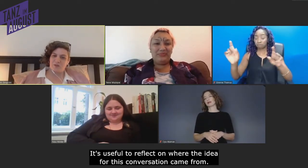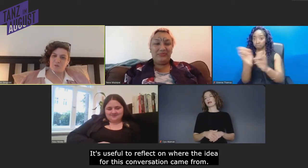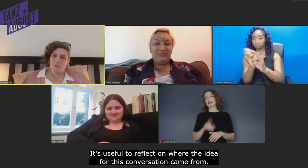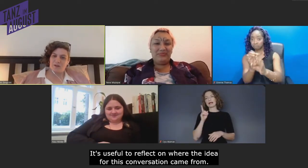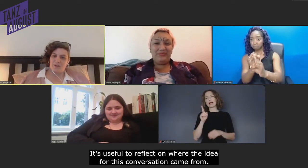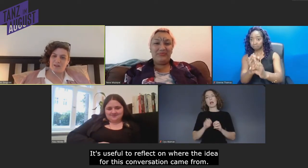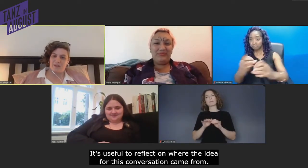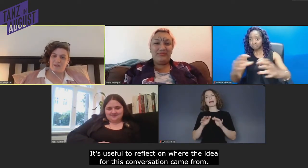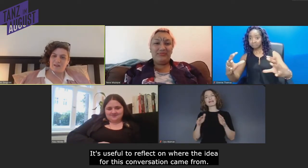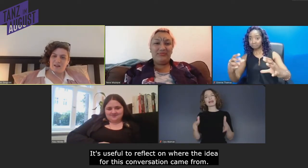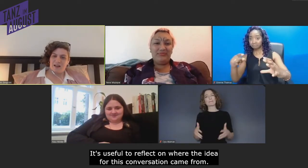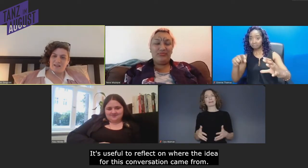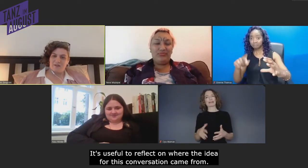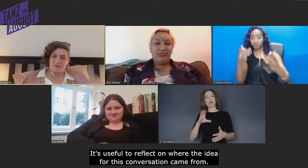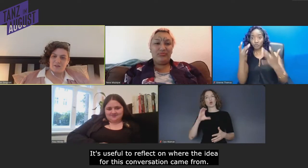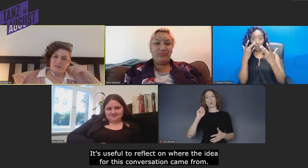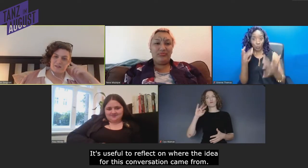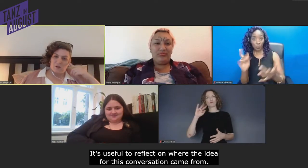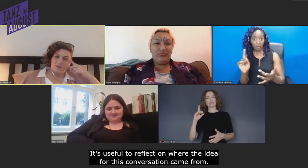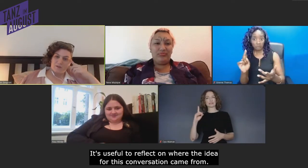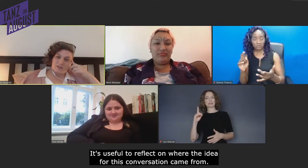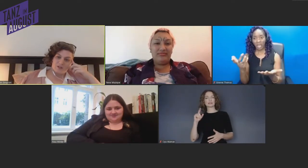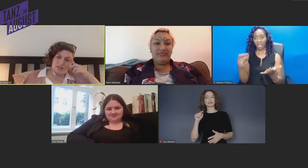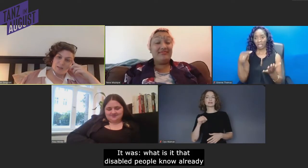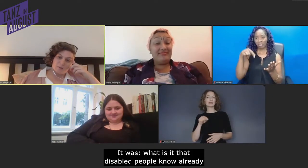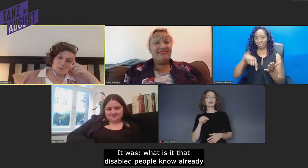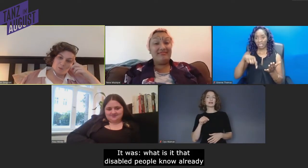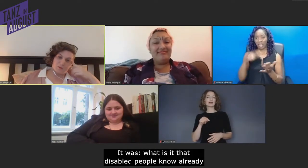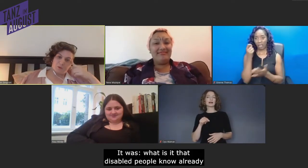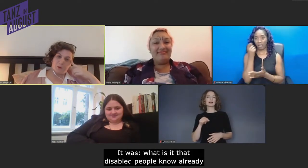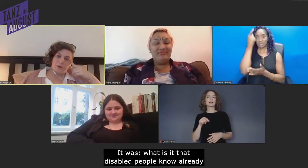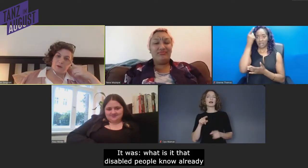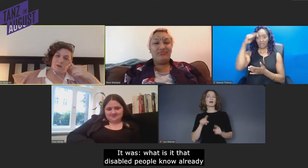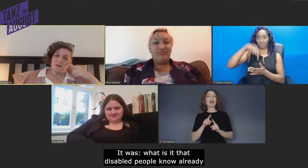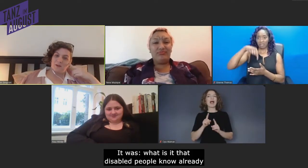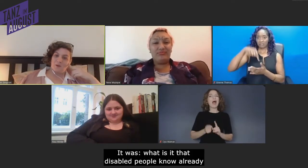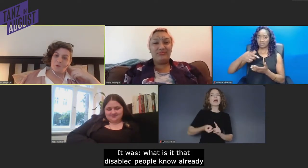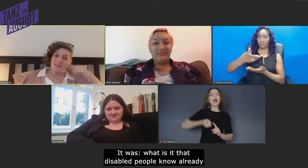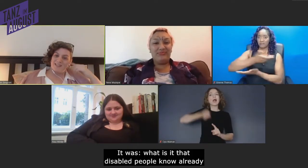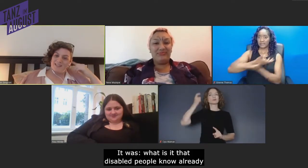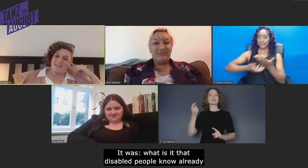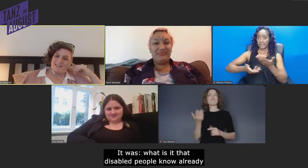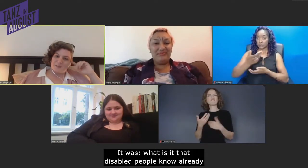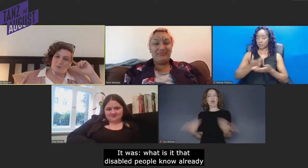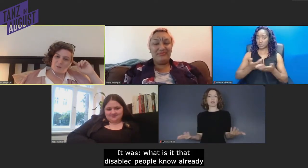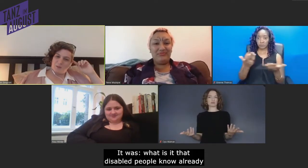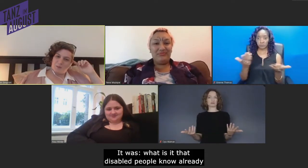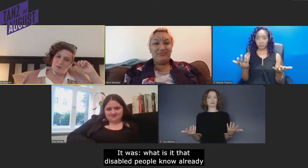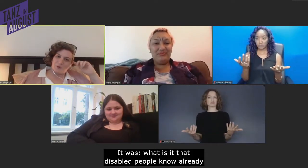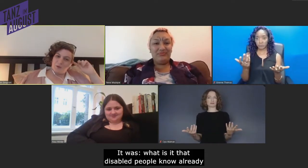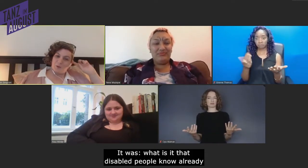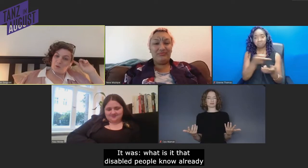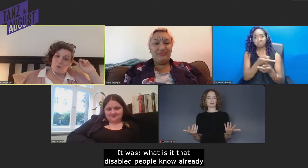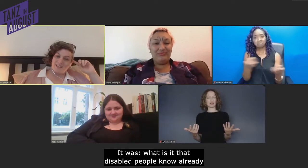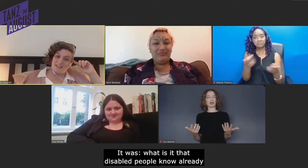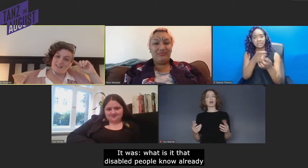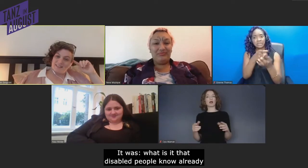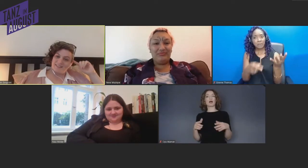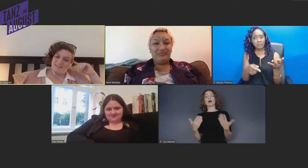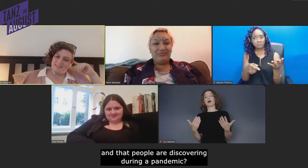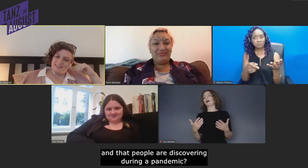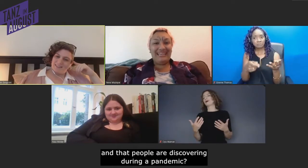reflect on where the idea for this conversation came from. Was what is it that disabled people know